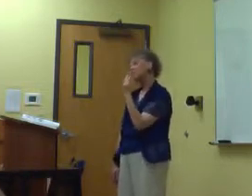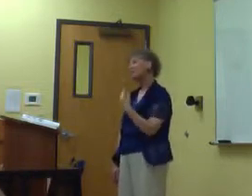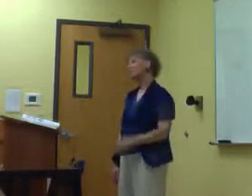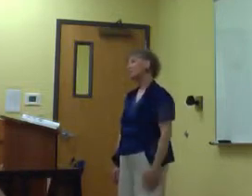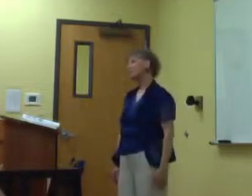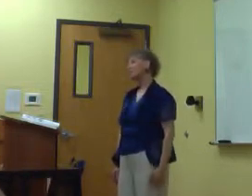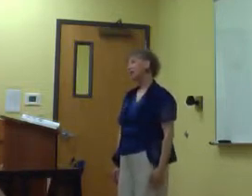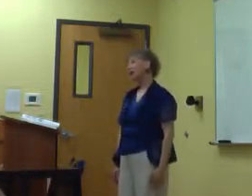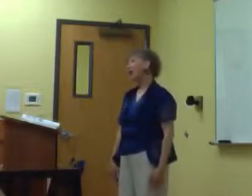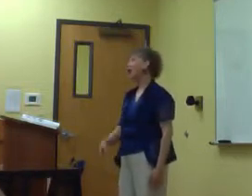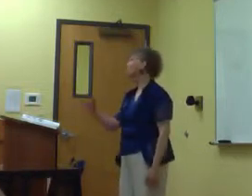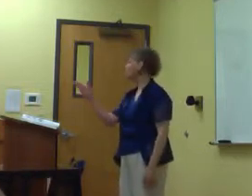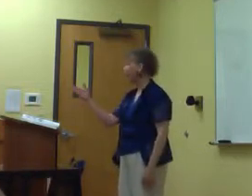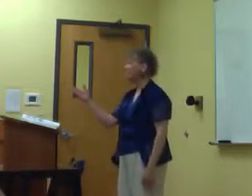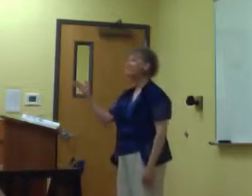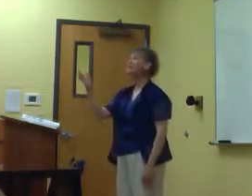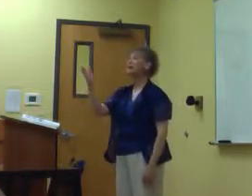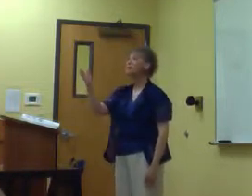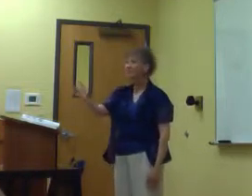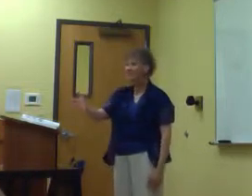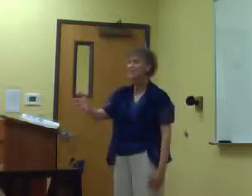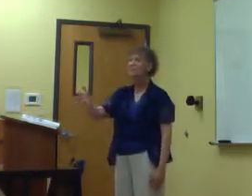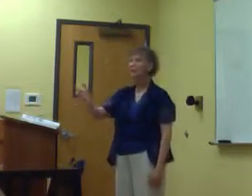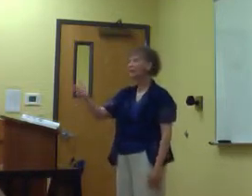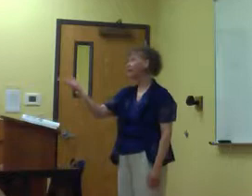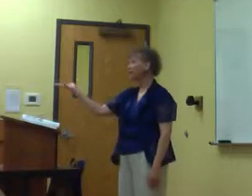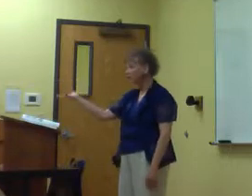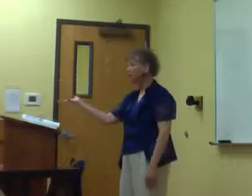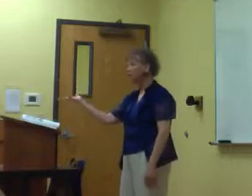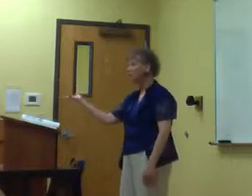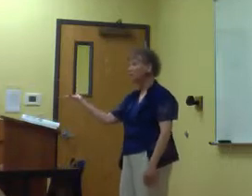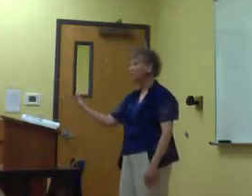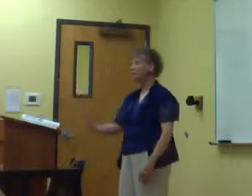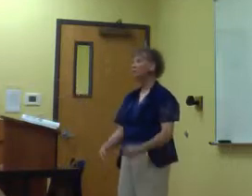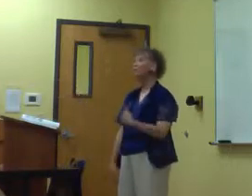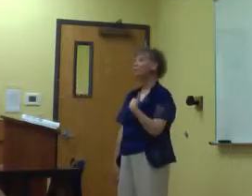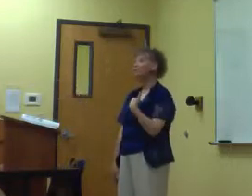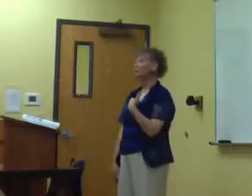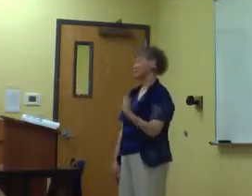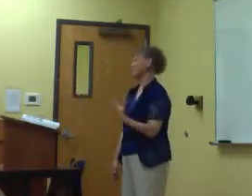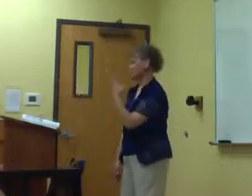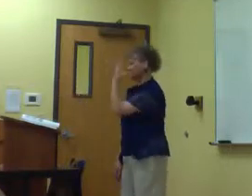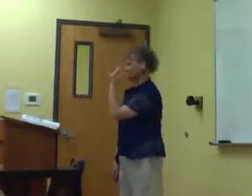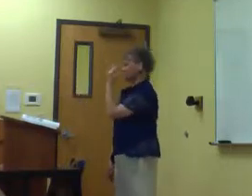You want to go to sleep. I'm drowsy, I'm sleepy, I'd like to go to sleep, you know?